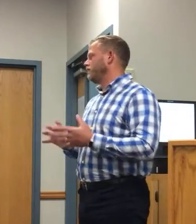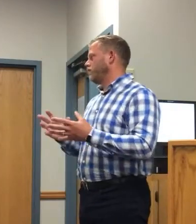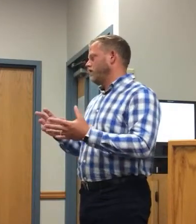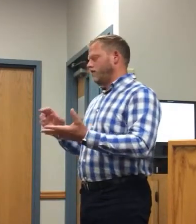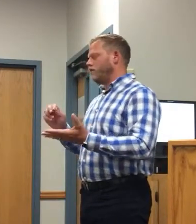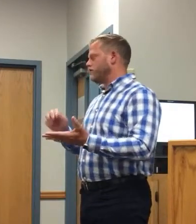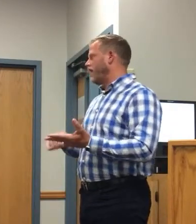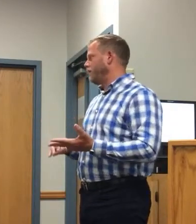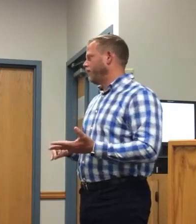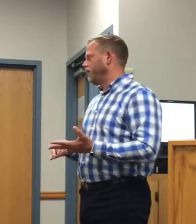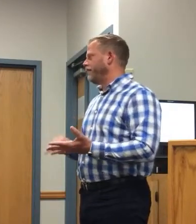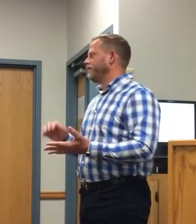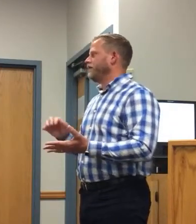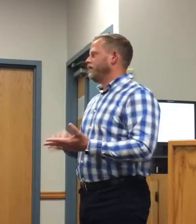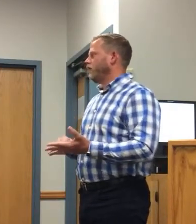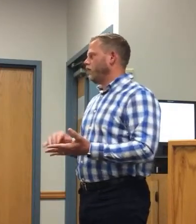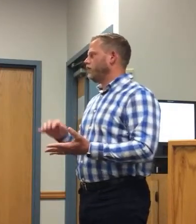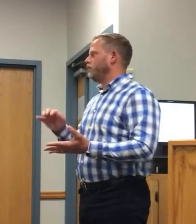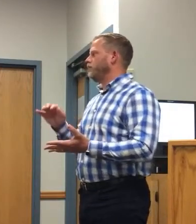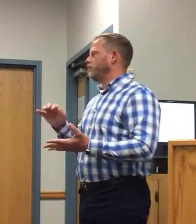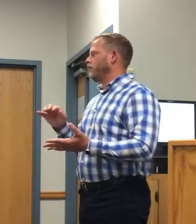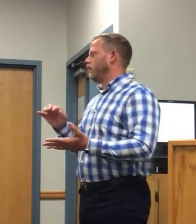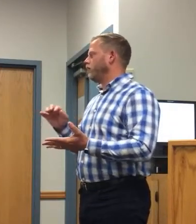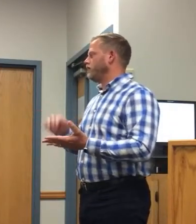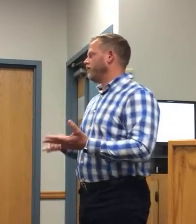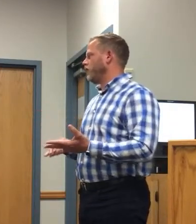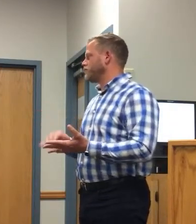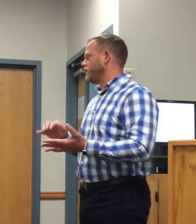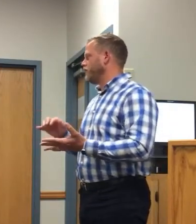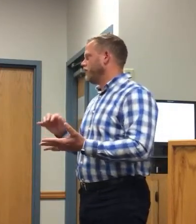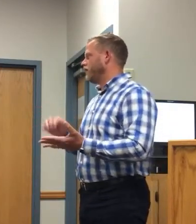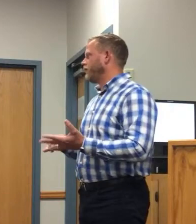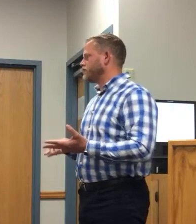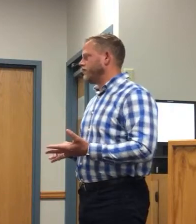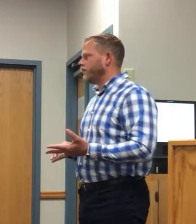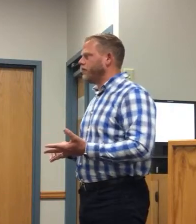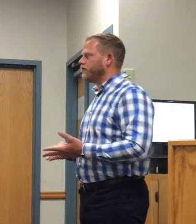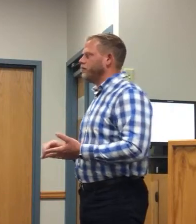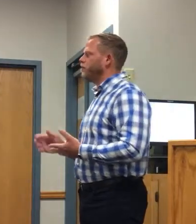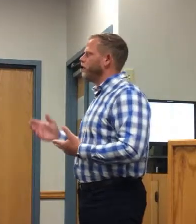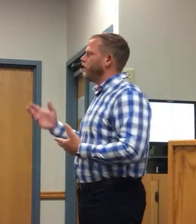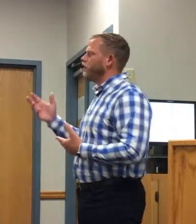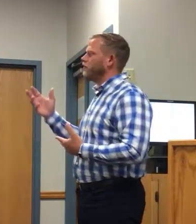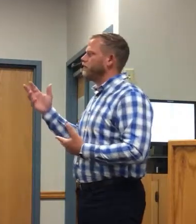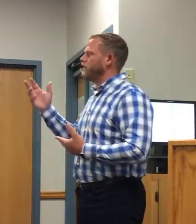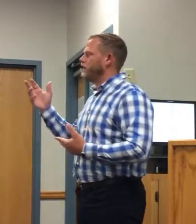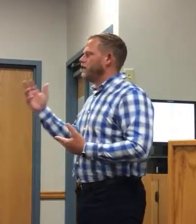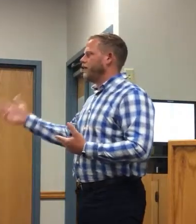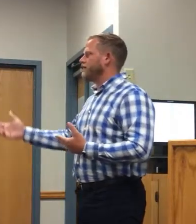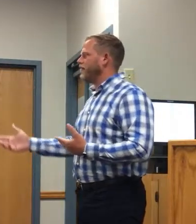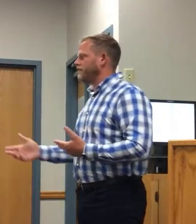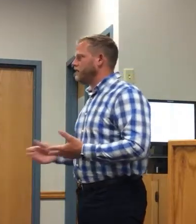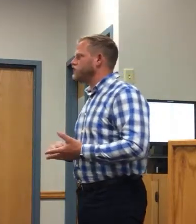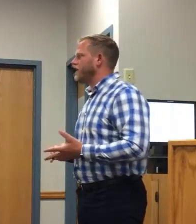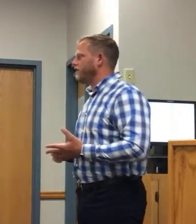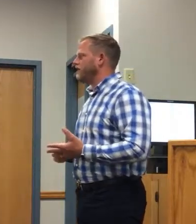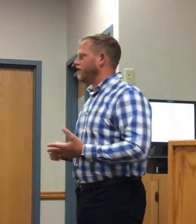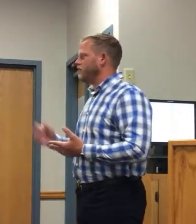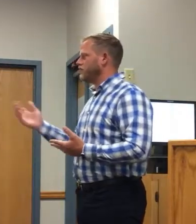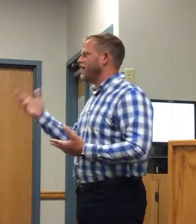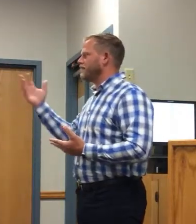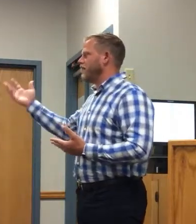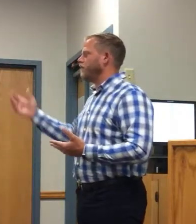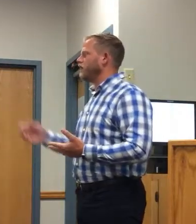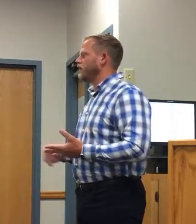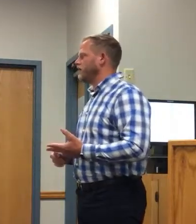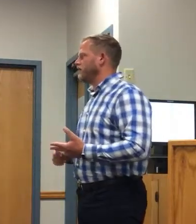those things, we try to play Holcomb. You know, with our freshman football team, we'll play Holcomb's and Scott City's JV team,